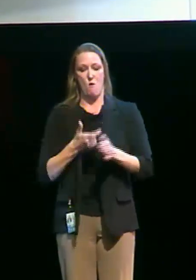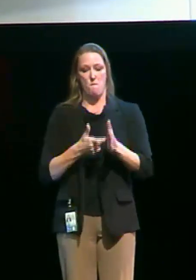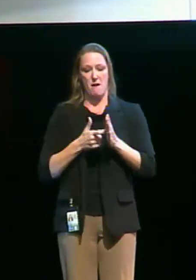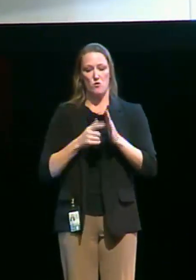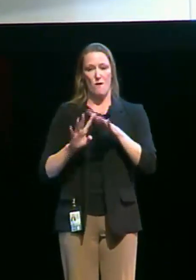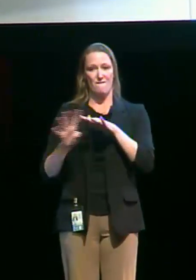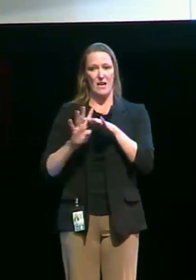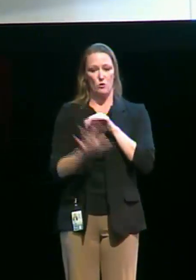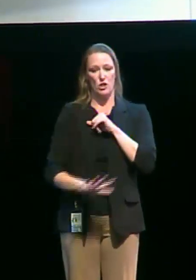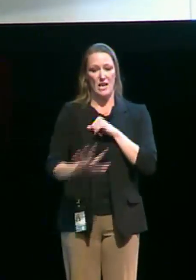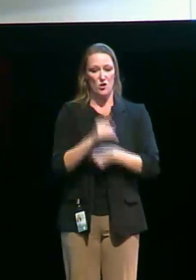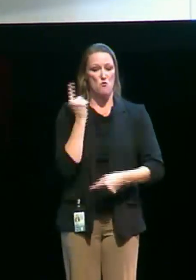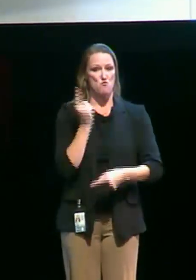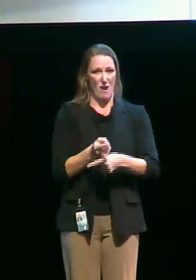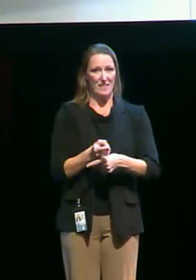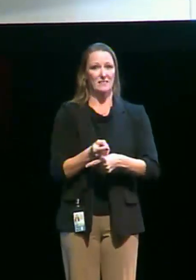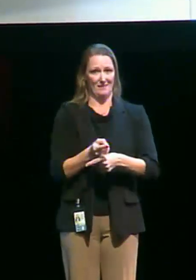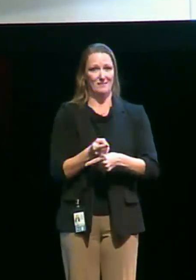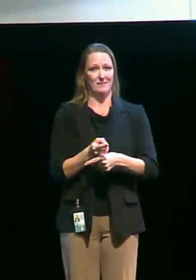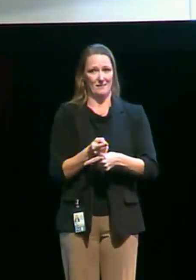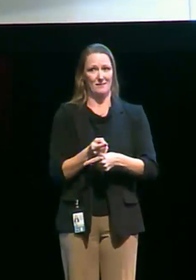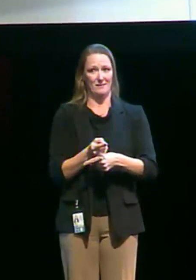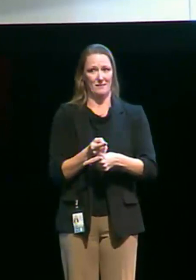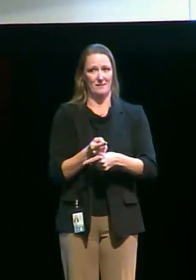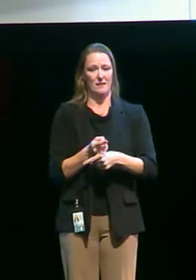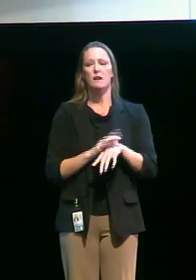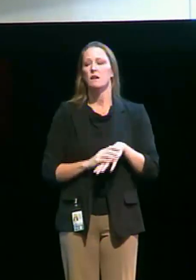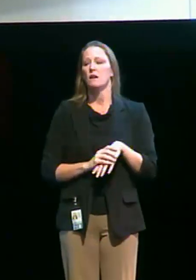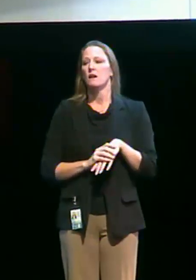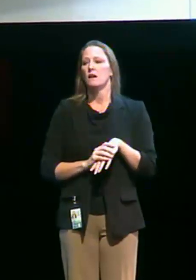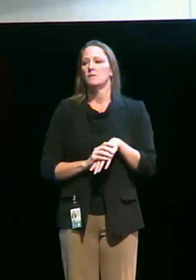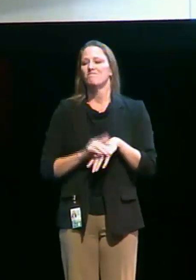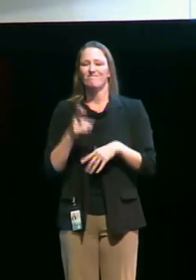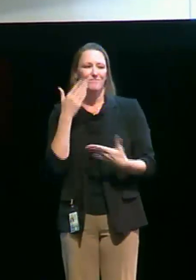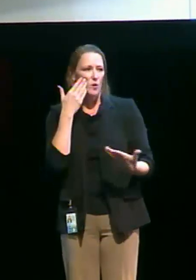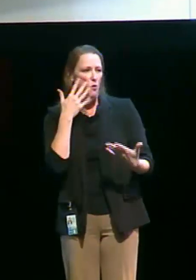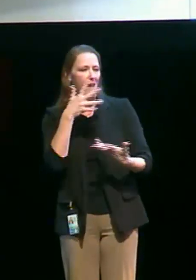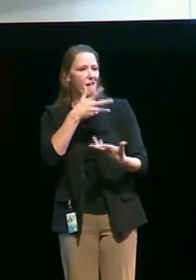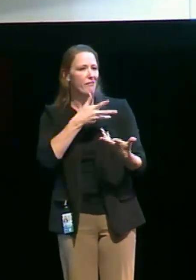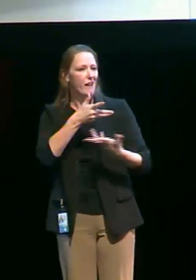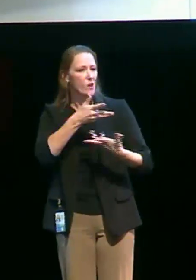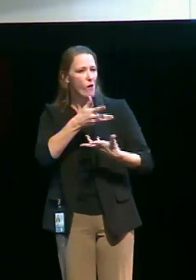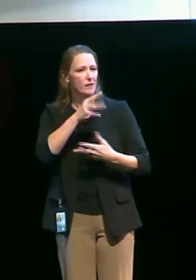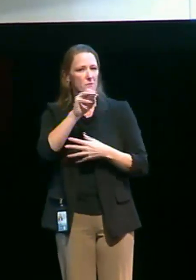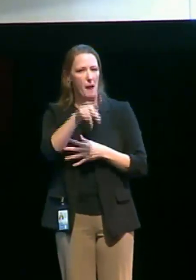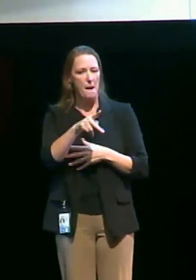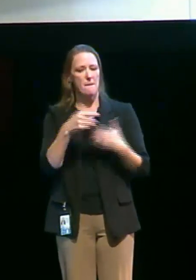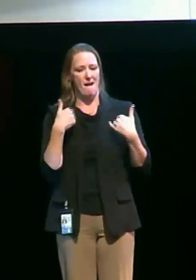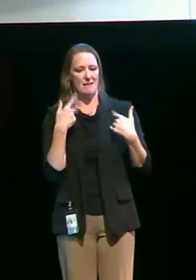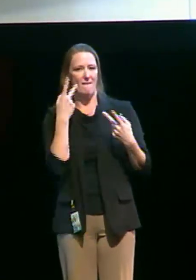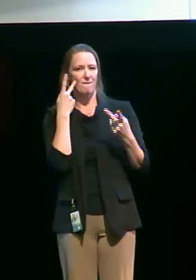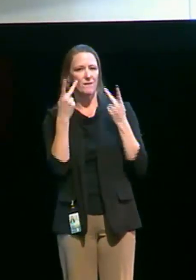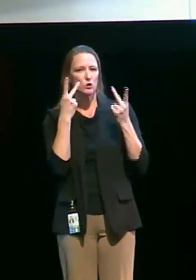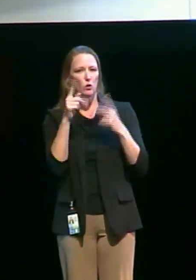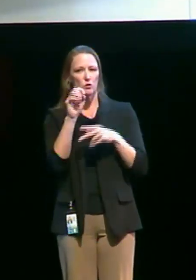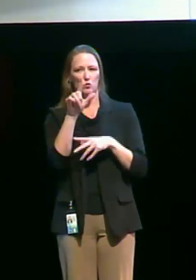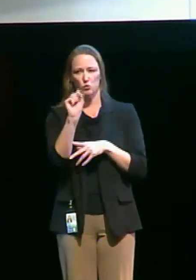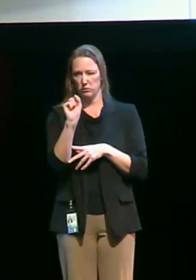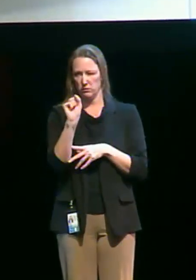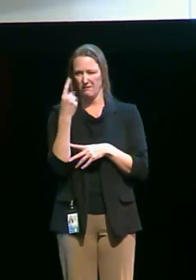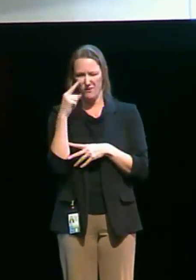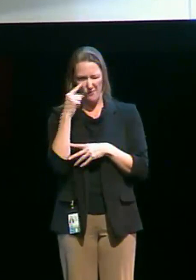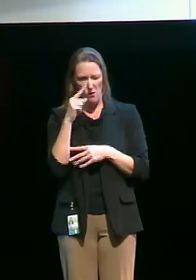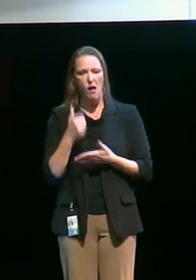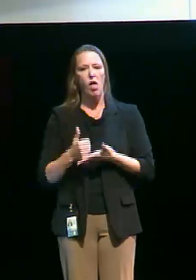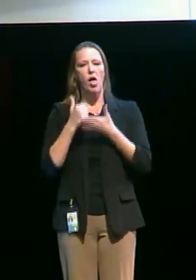evacuation area was correct. As you know, the interactive map provides visual tools to best identify one